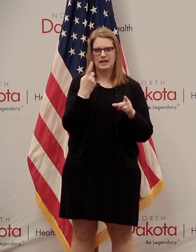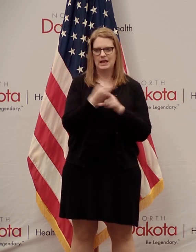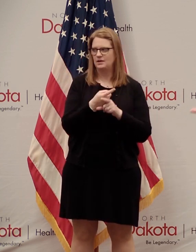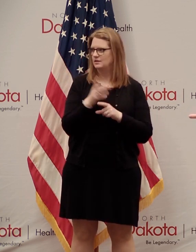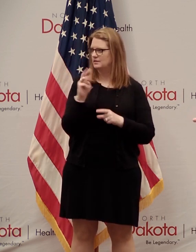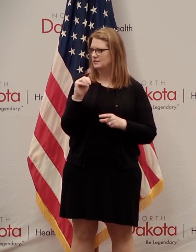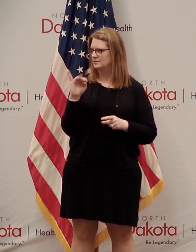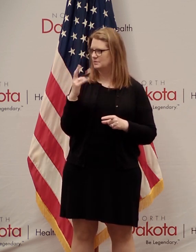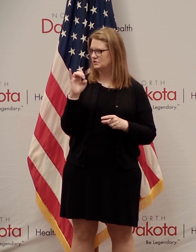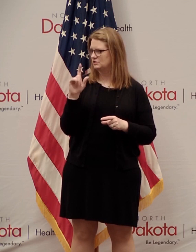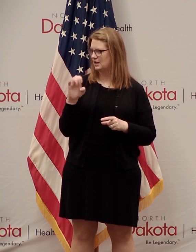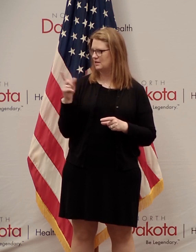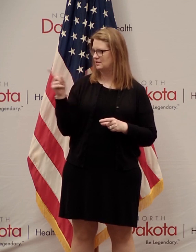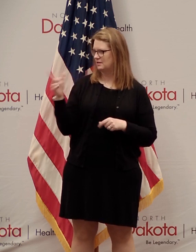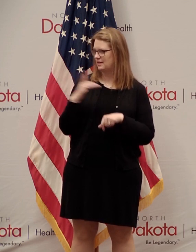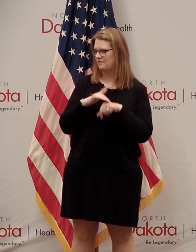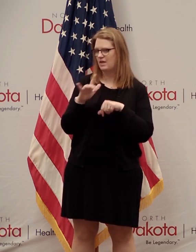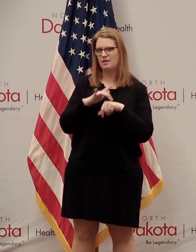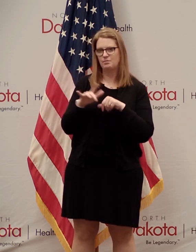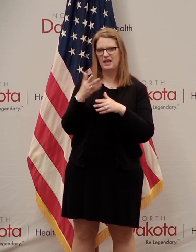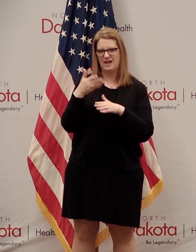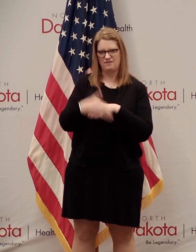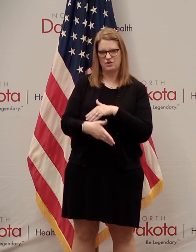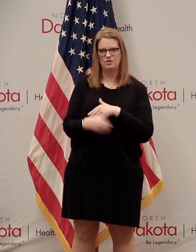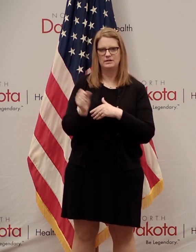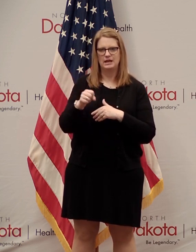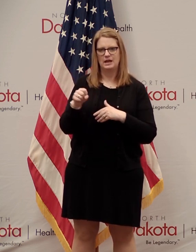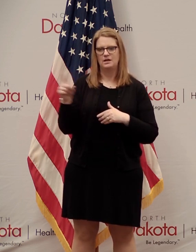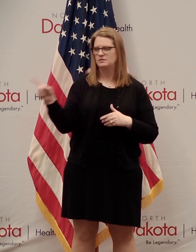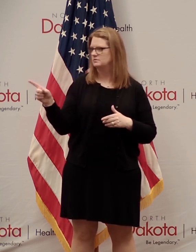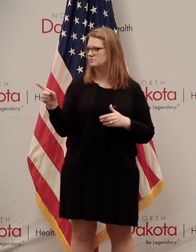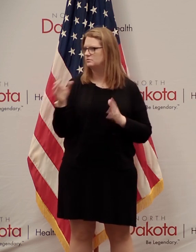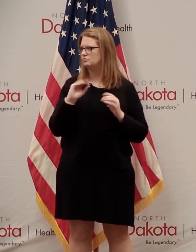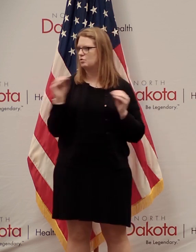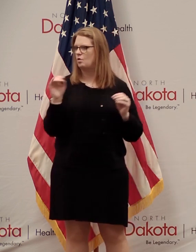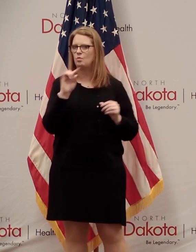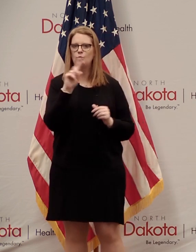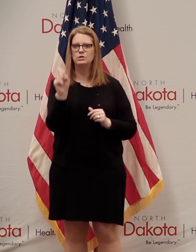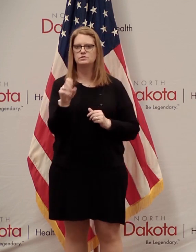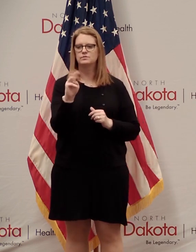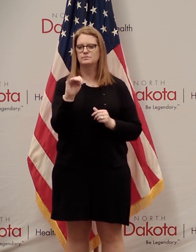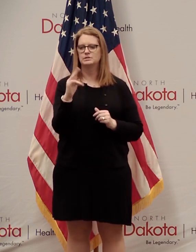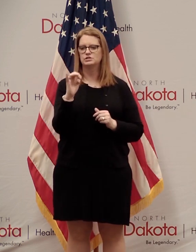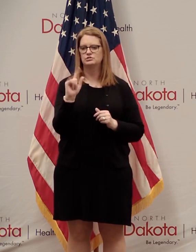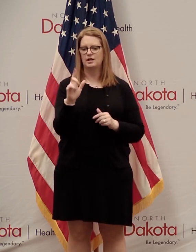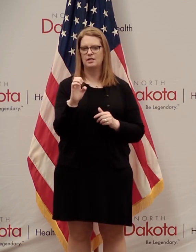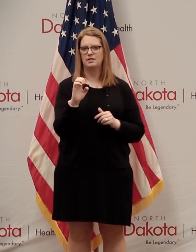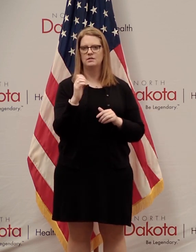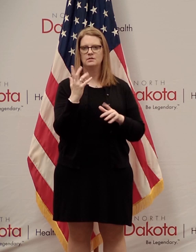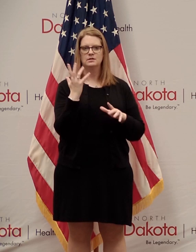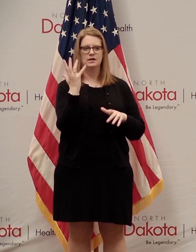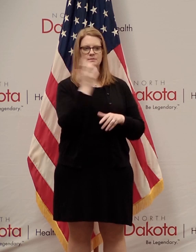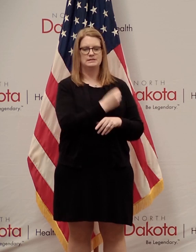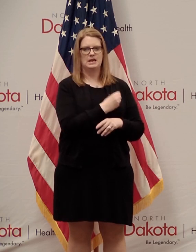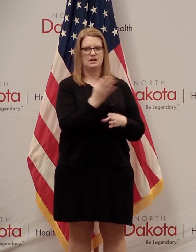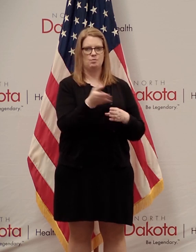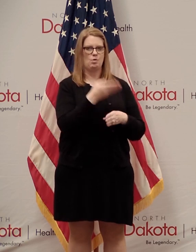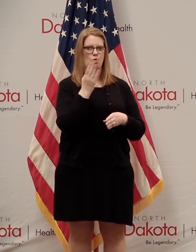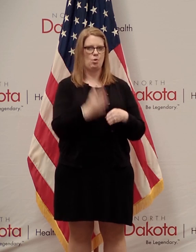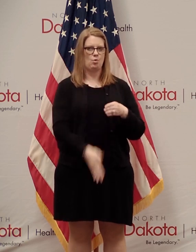say that, Michelle, are you available for press afterwards? We didn't have any questions for Michelle. I'm going to take off, and we'll close